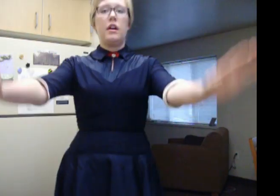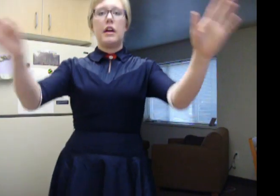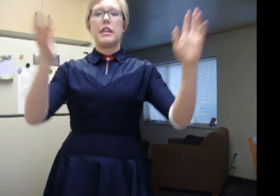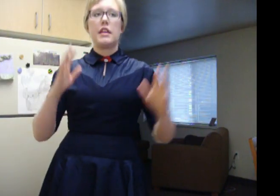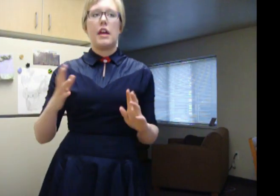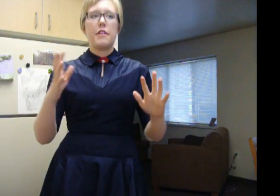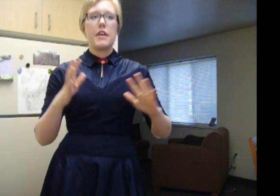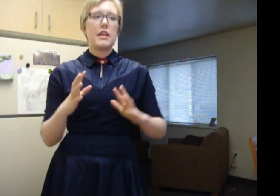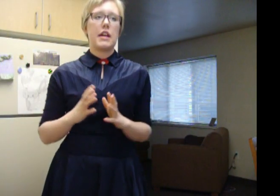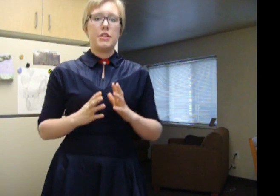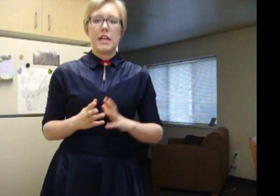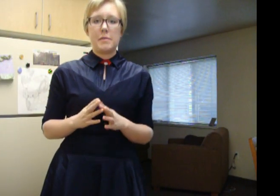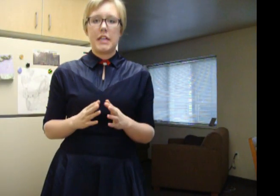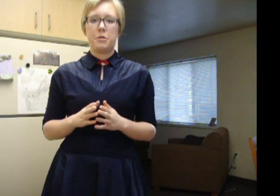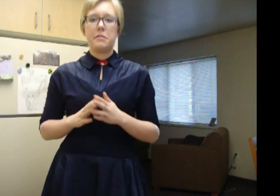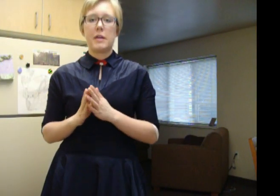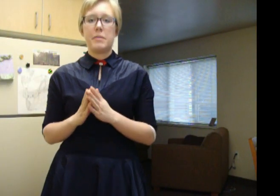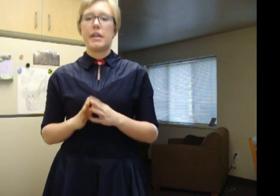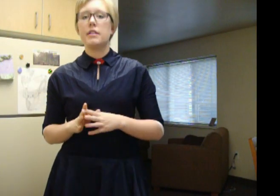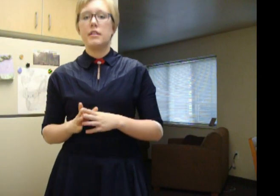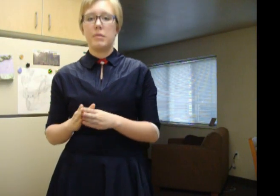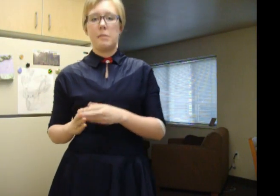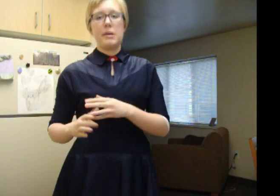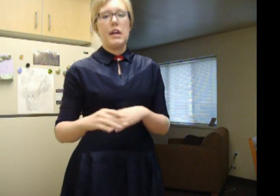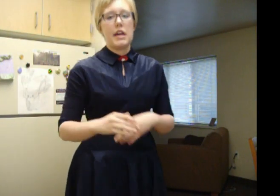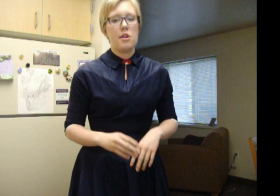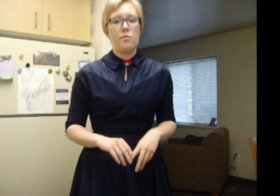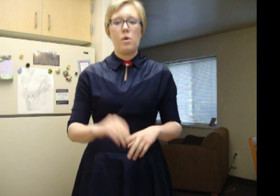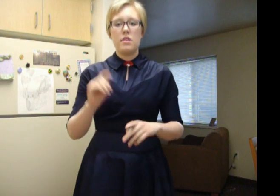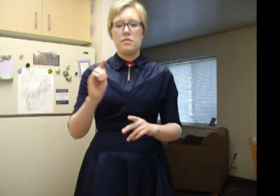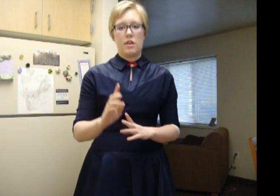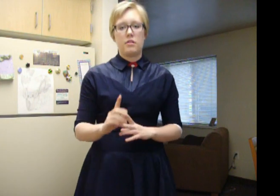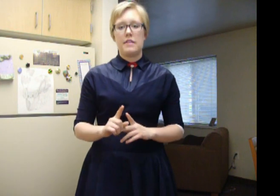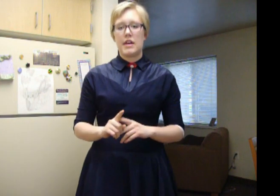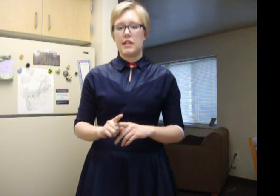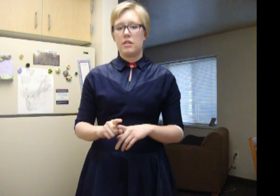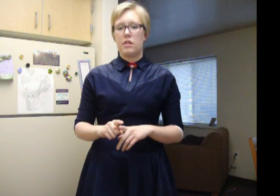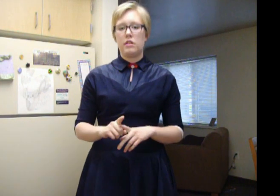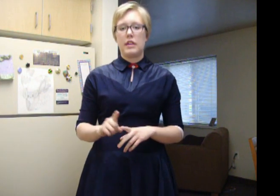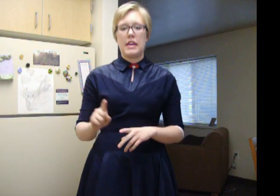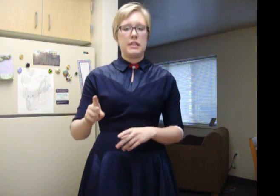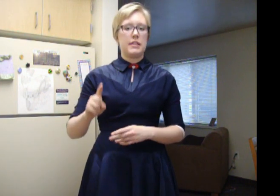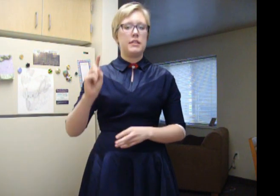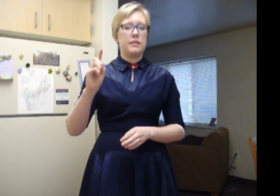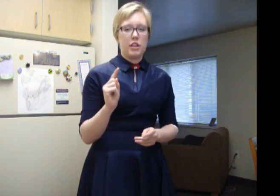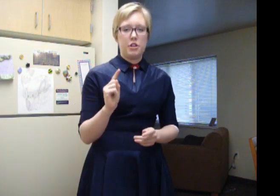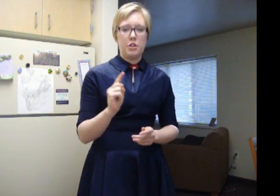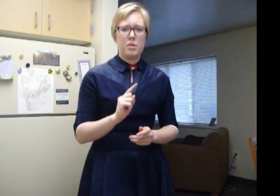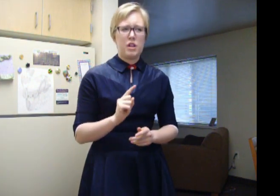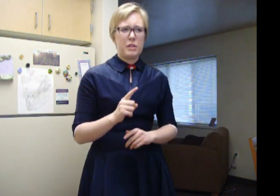I think everything that I don't like about Taylor Swift can be summed up in one song, and that song is You Belong to Me,